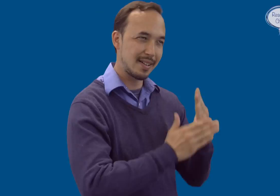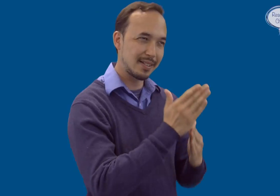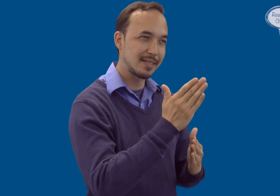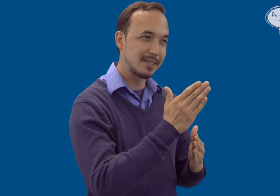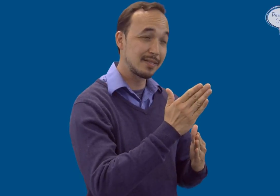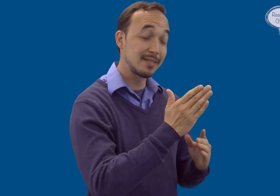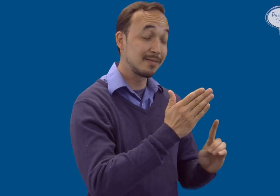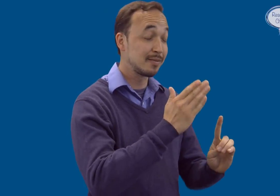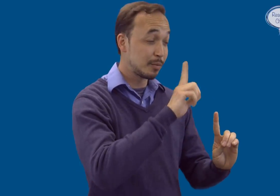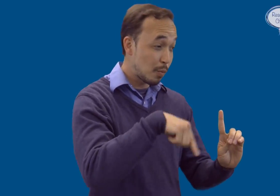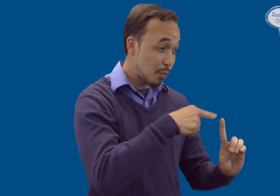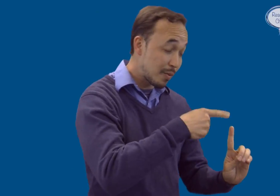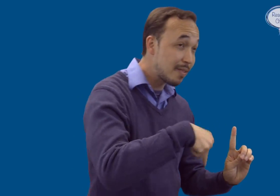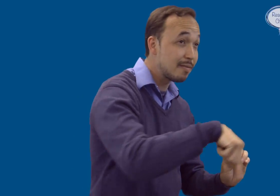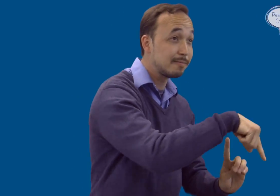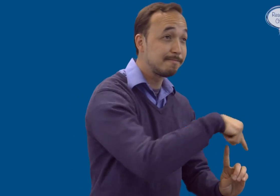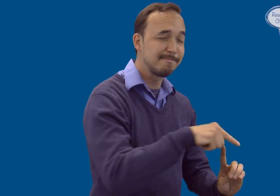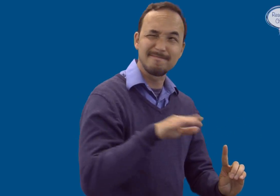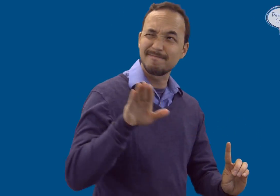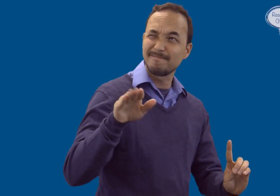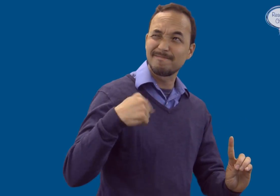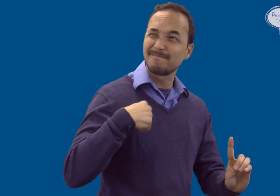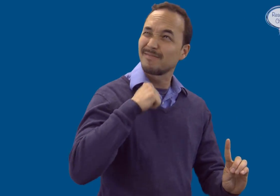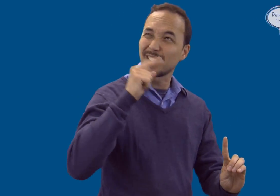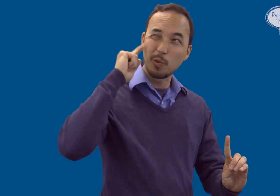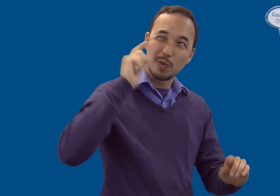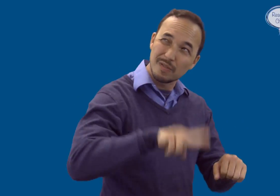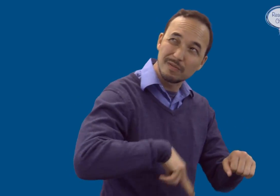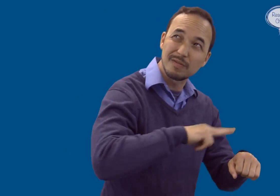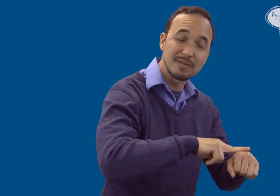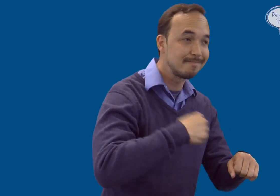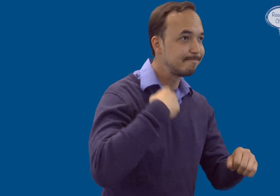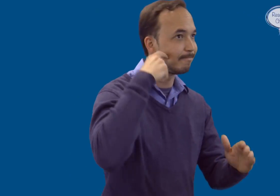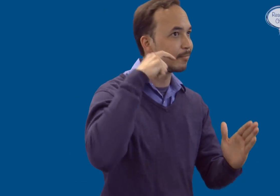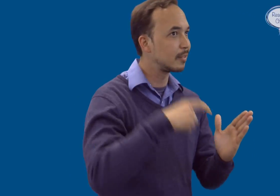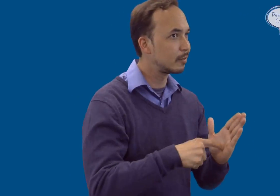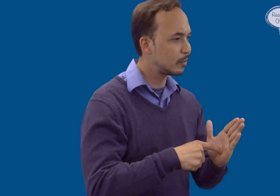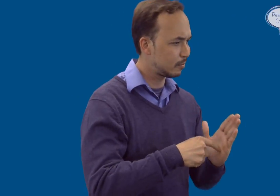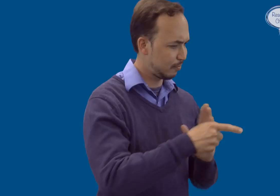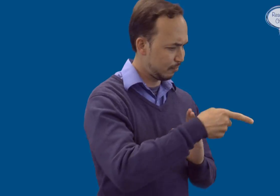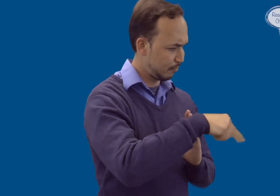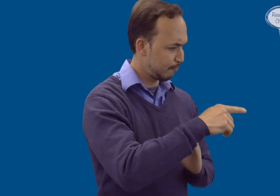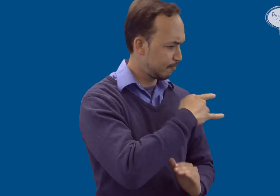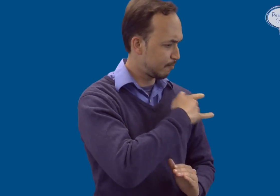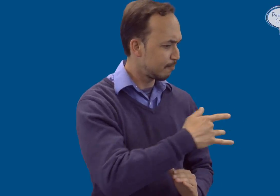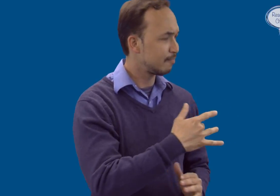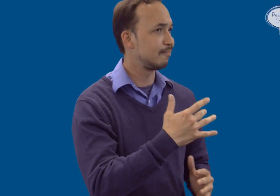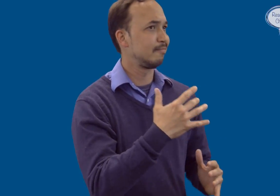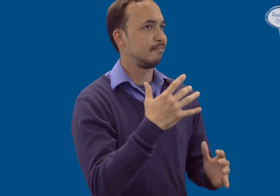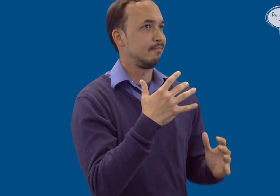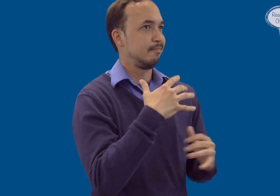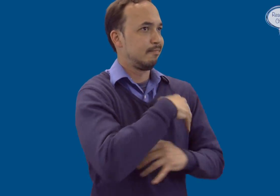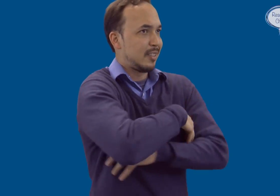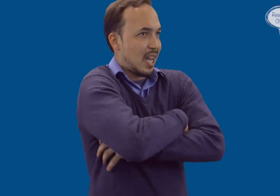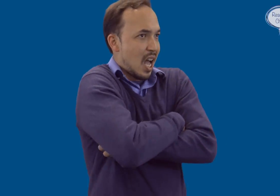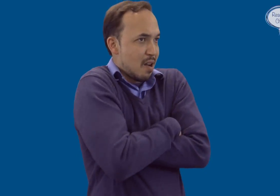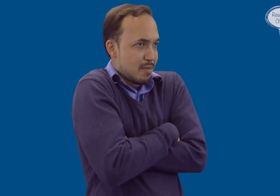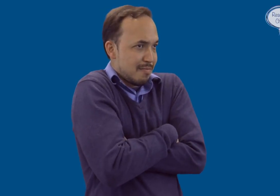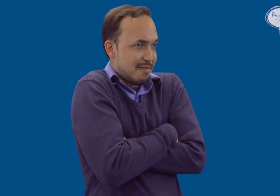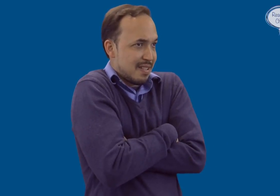Often, it was related to their hands. What I noticed is that when they indicated they did not sound natural, they were typically